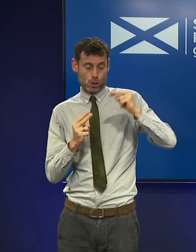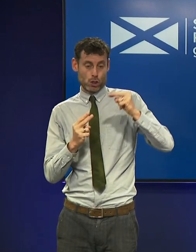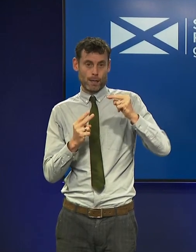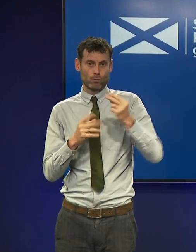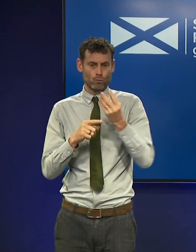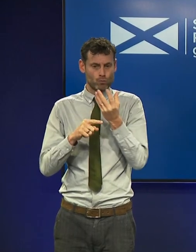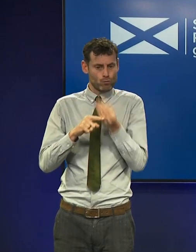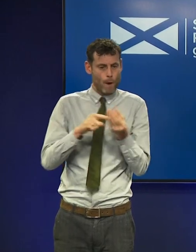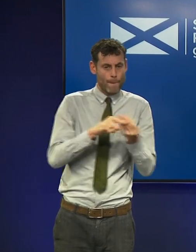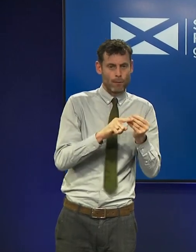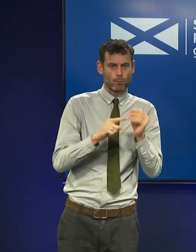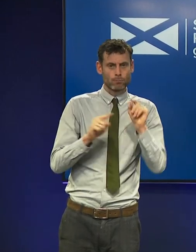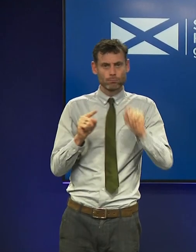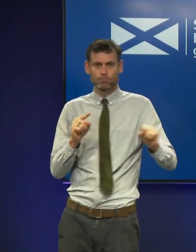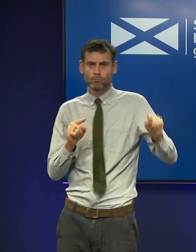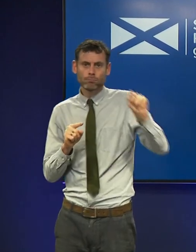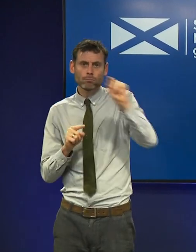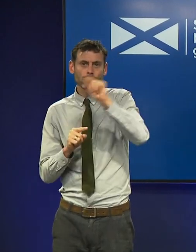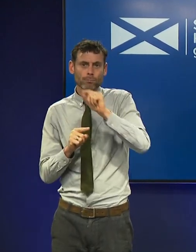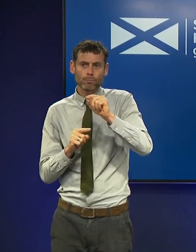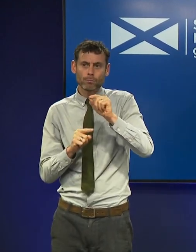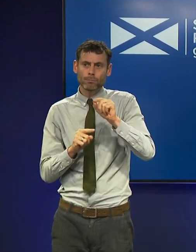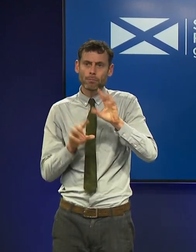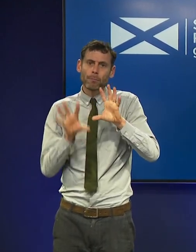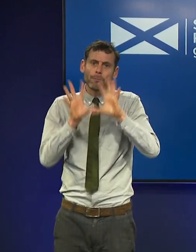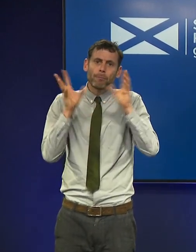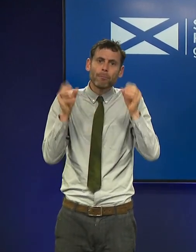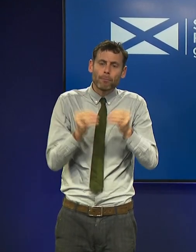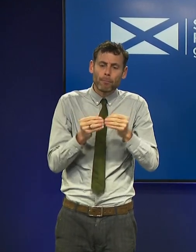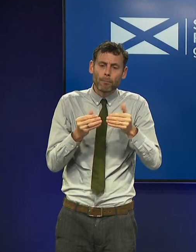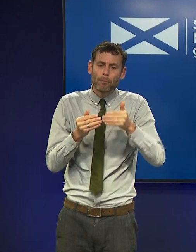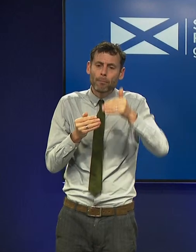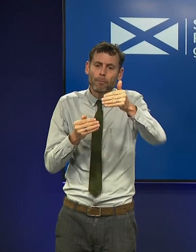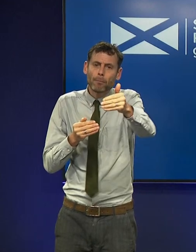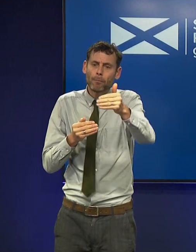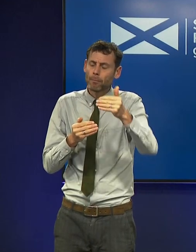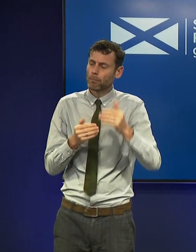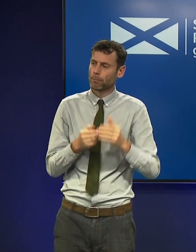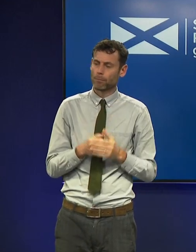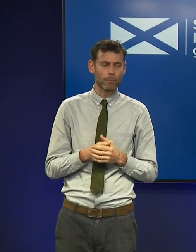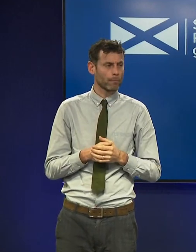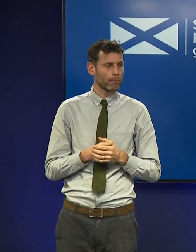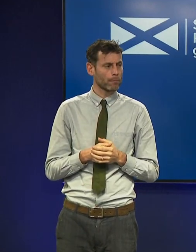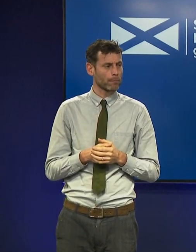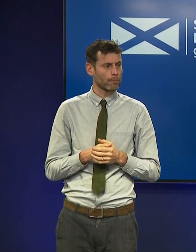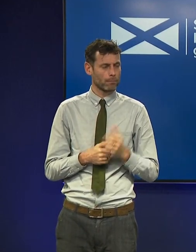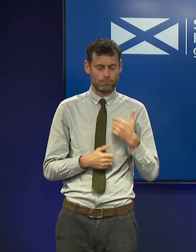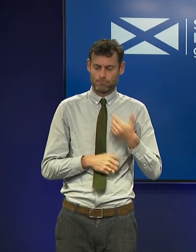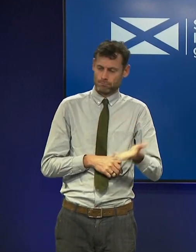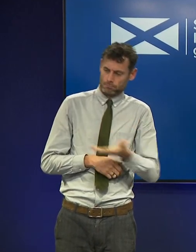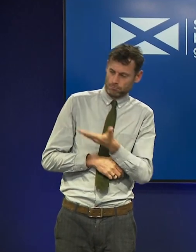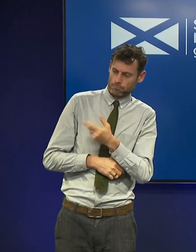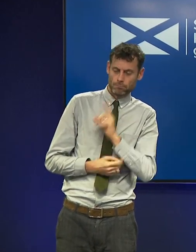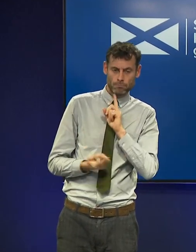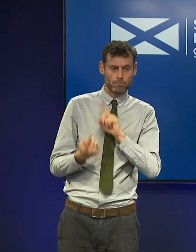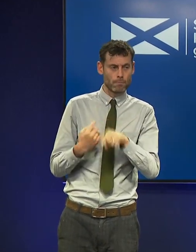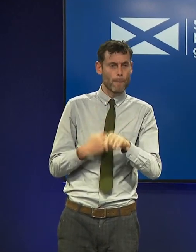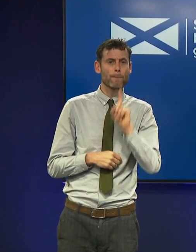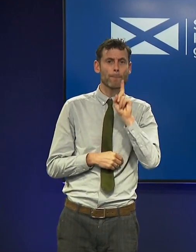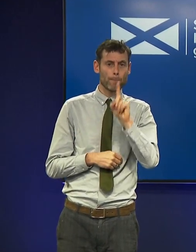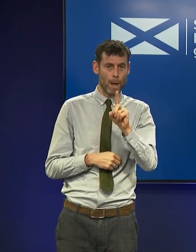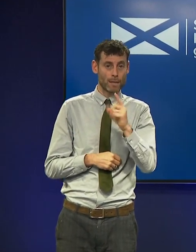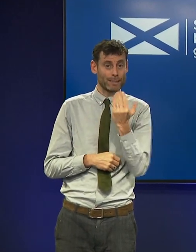at for sequencing, or that are going forward for sequencing at the moment? I'll pass on to Gregor. What we know